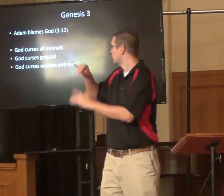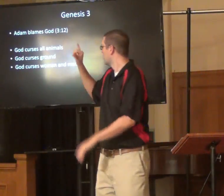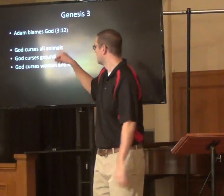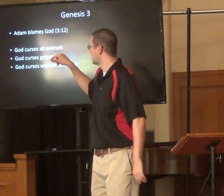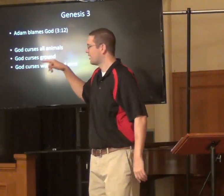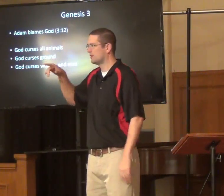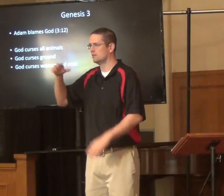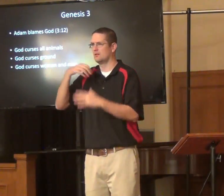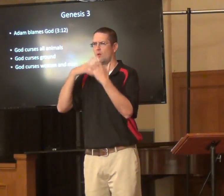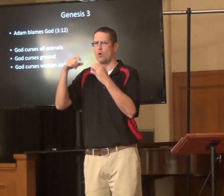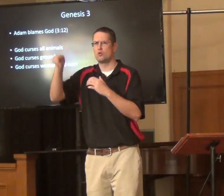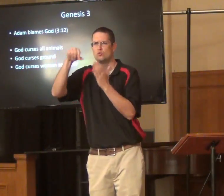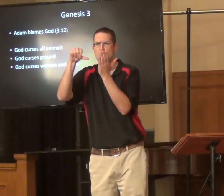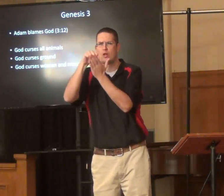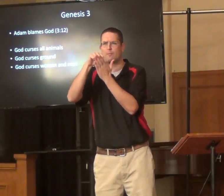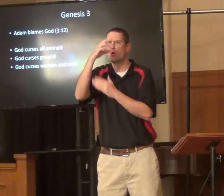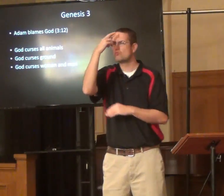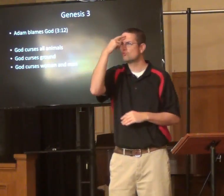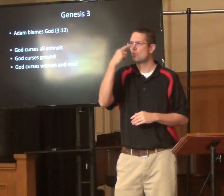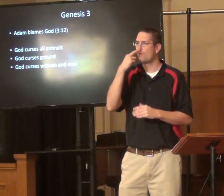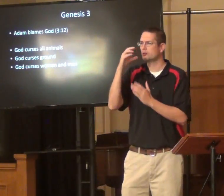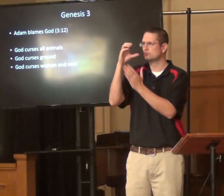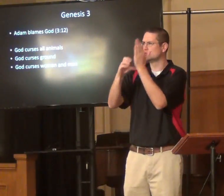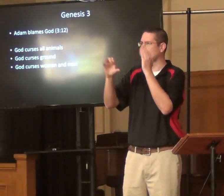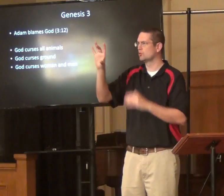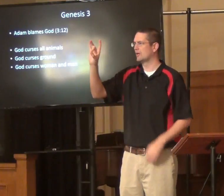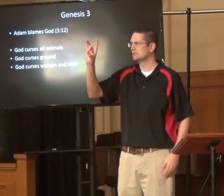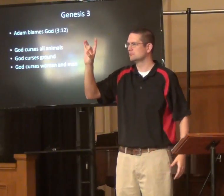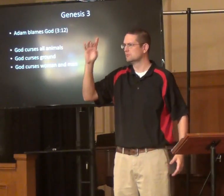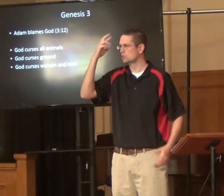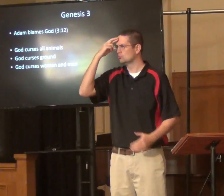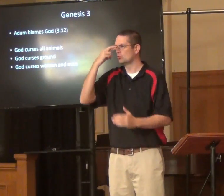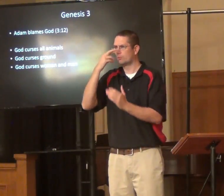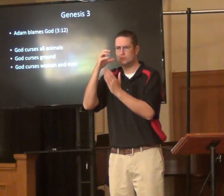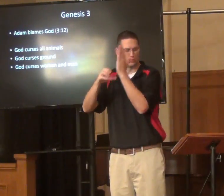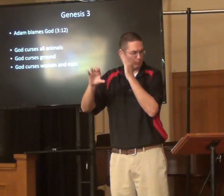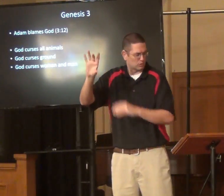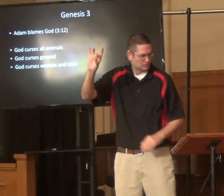Before we start this, I would like for you to look up Romans chapter 8.